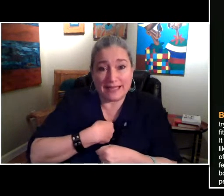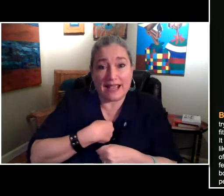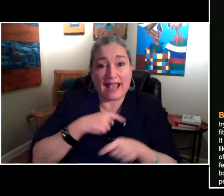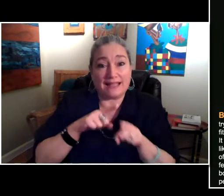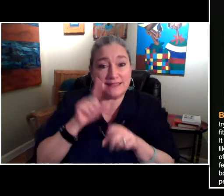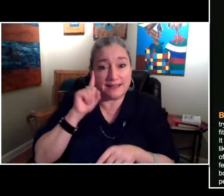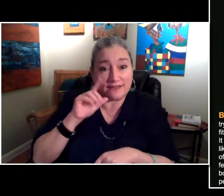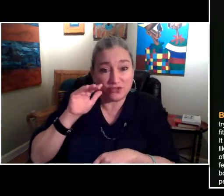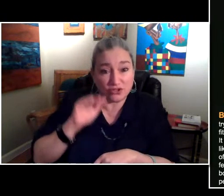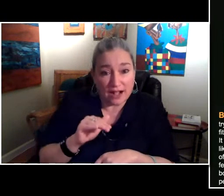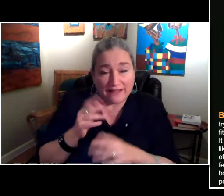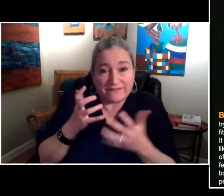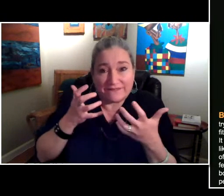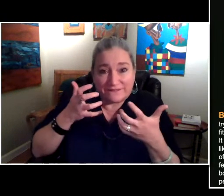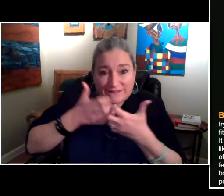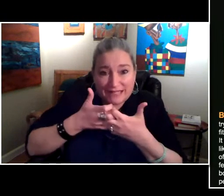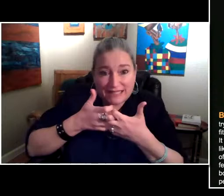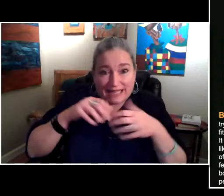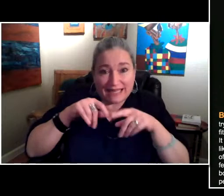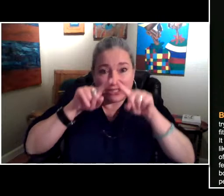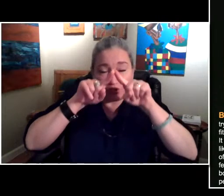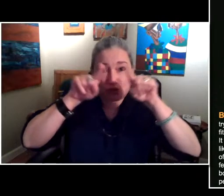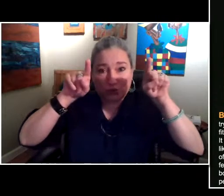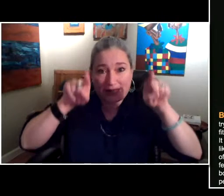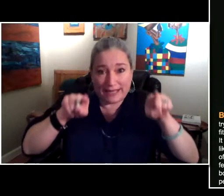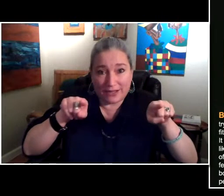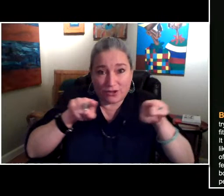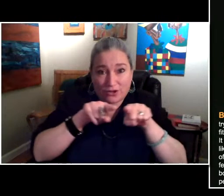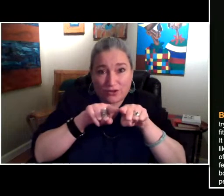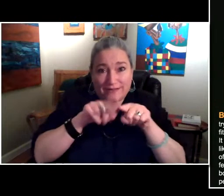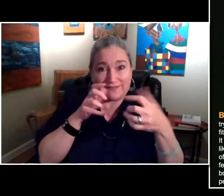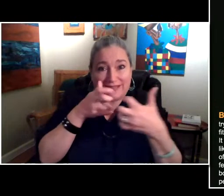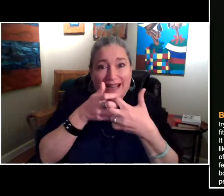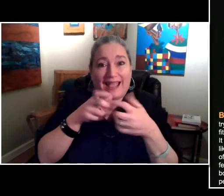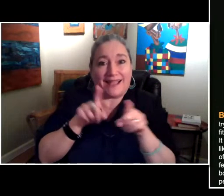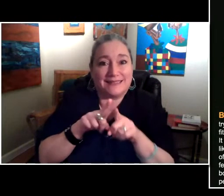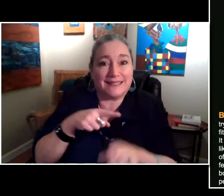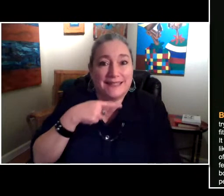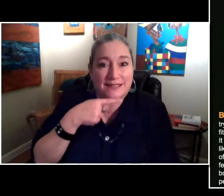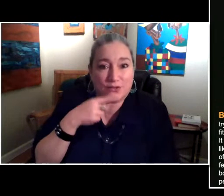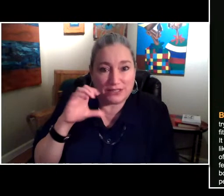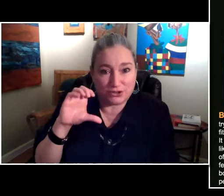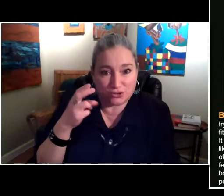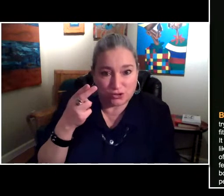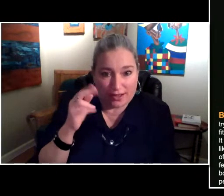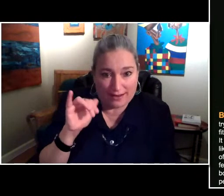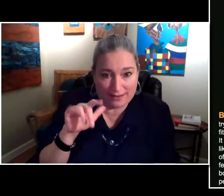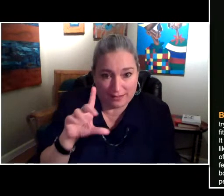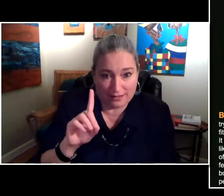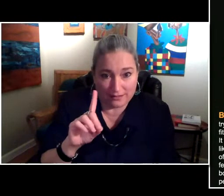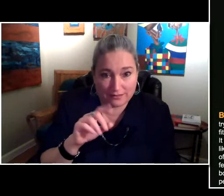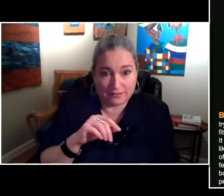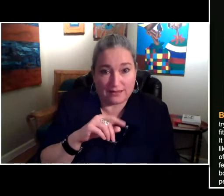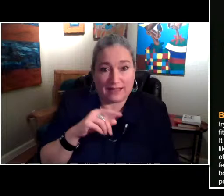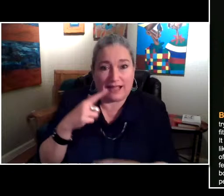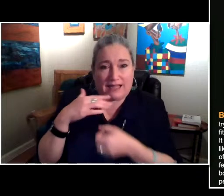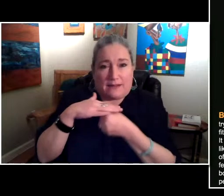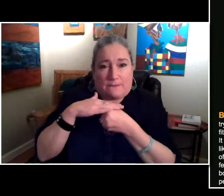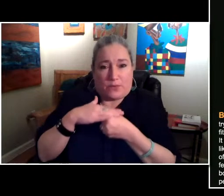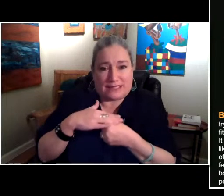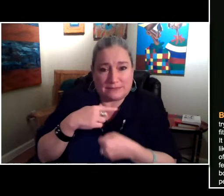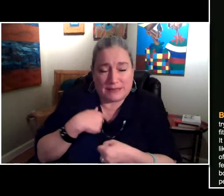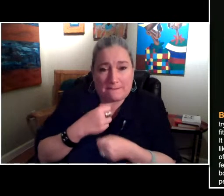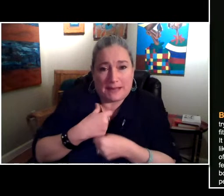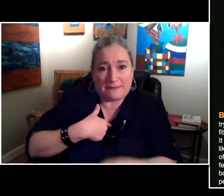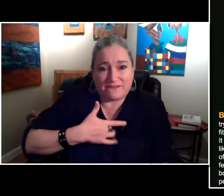piece of art that they were expressing that all of that pressure trying to make me, as a deaf child, fit in a